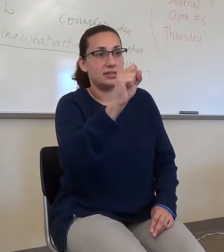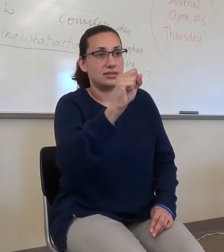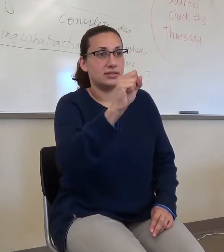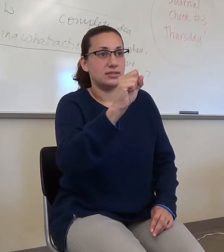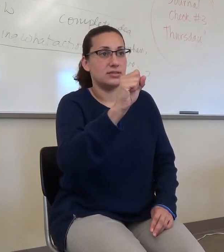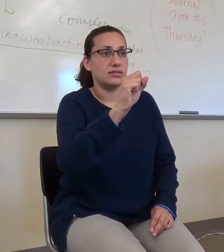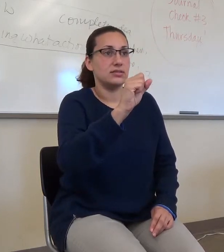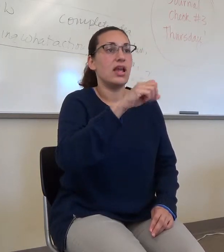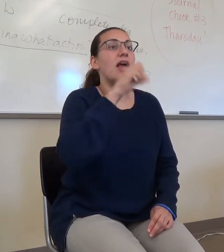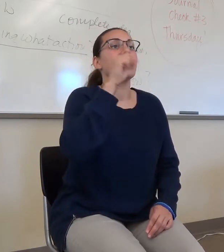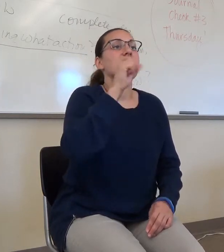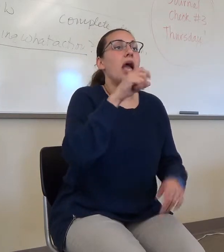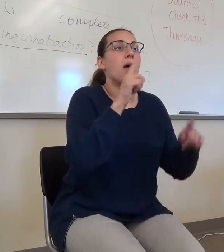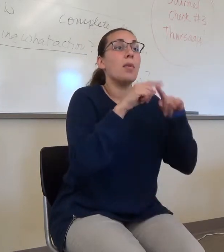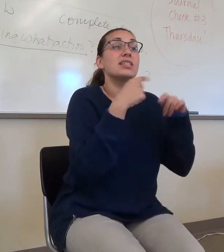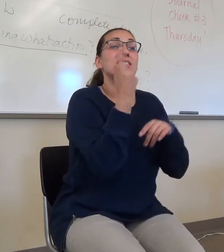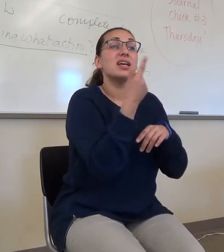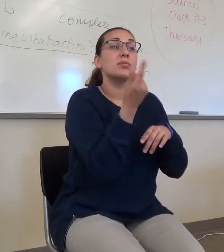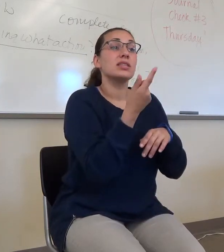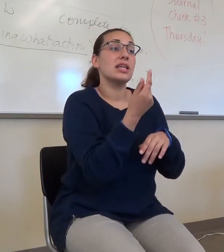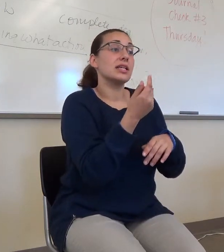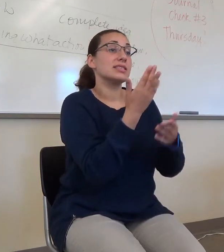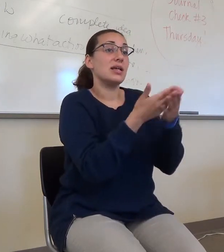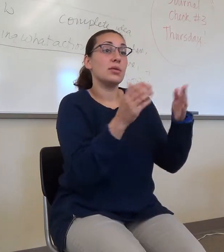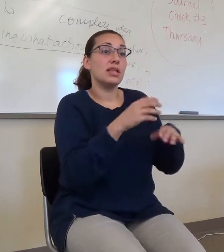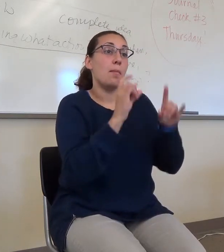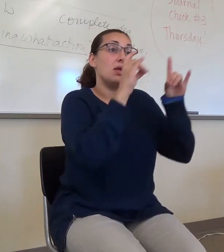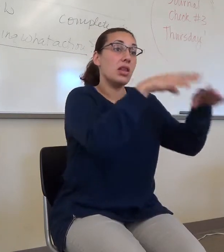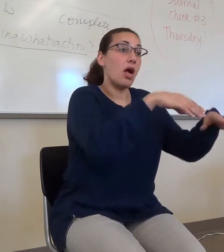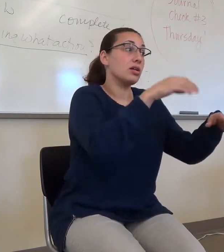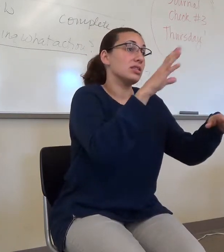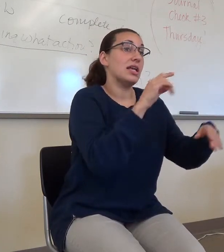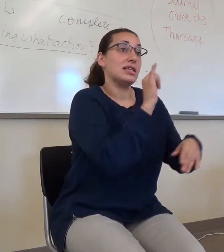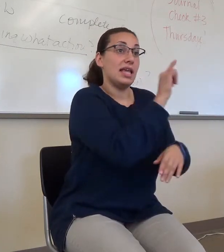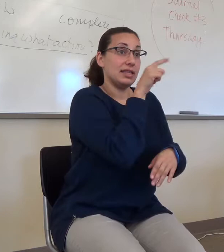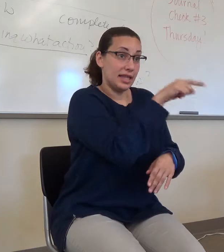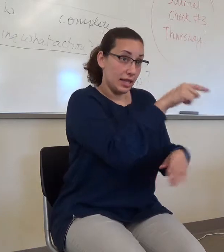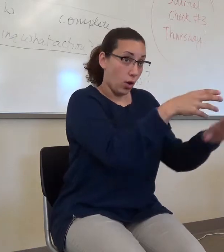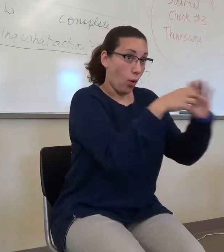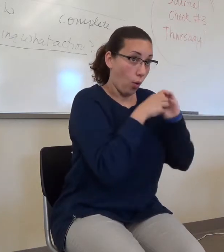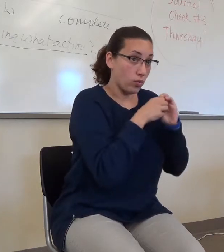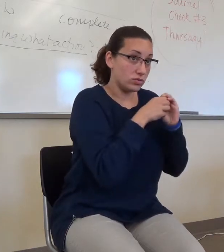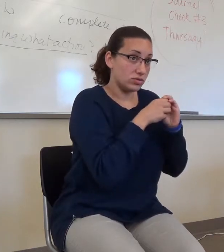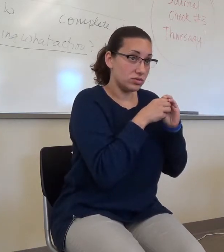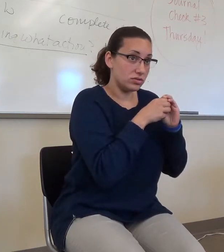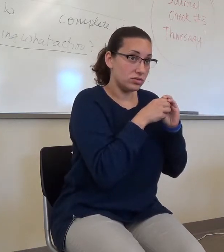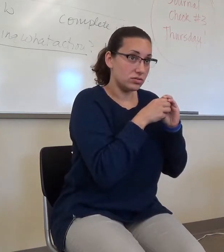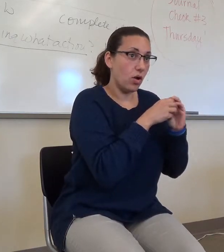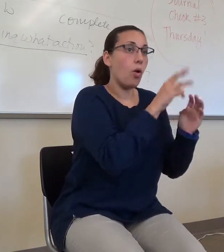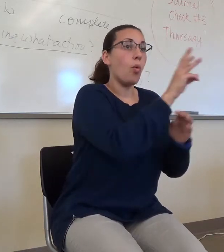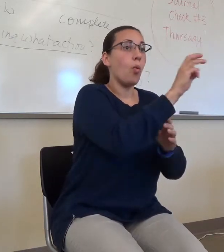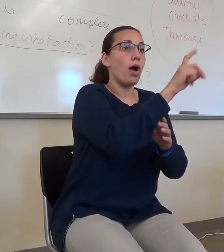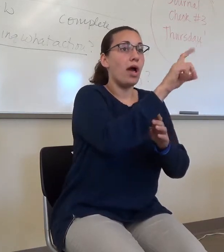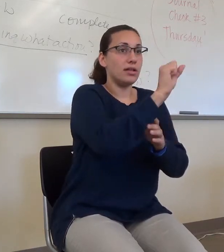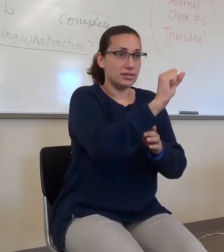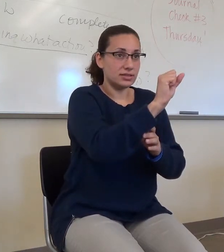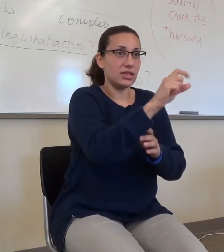belongs to Mr. Wells is done this way. if it was